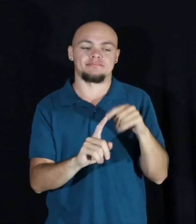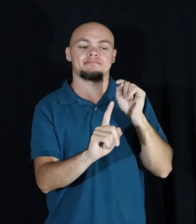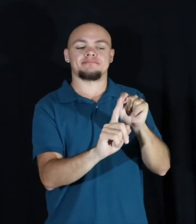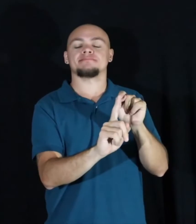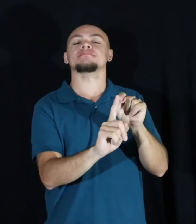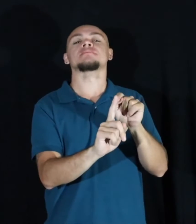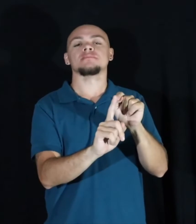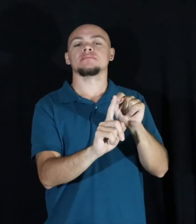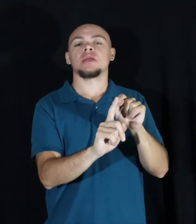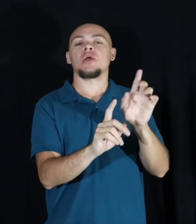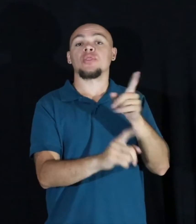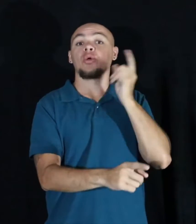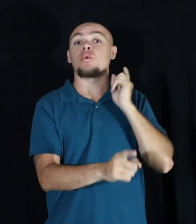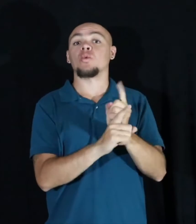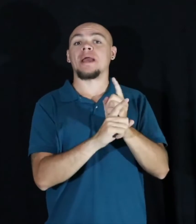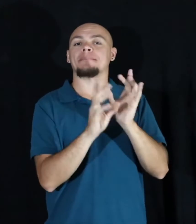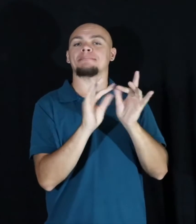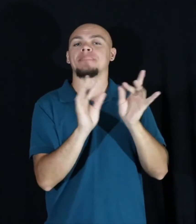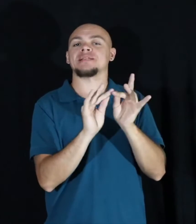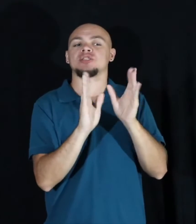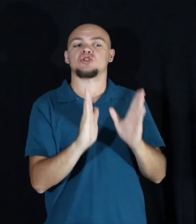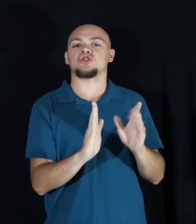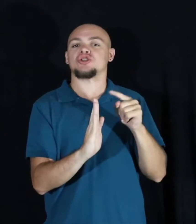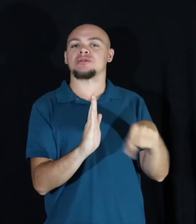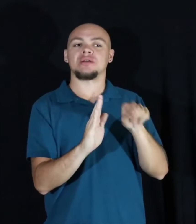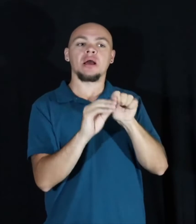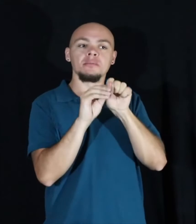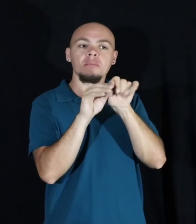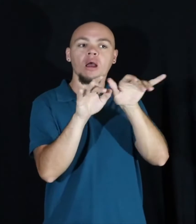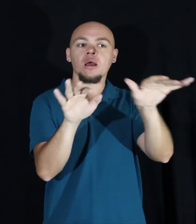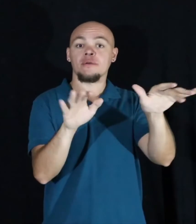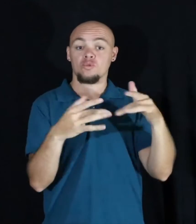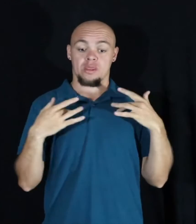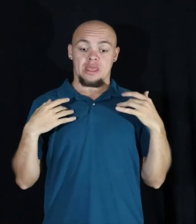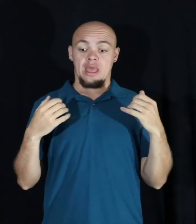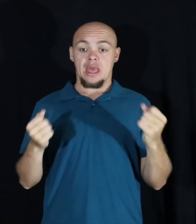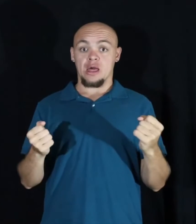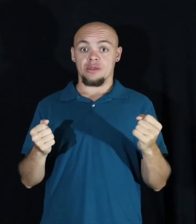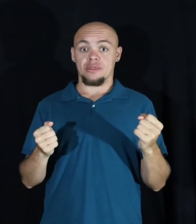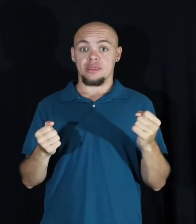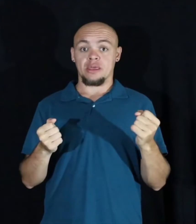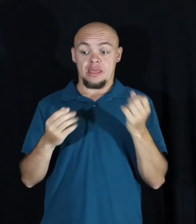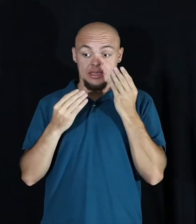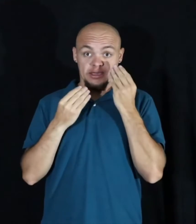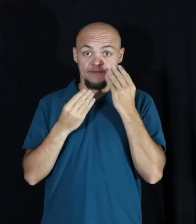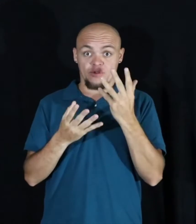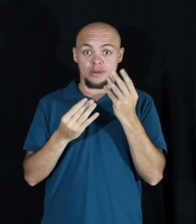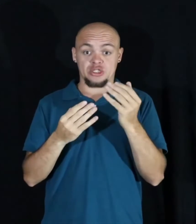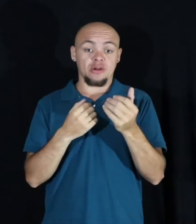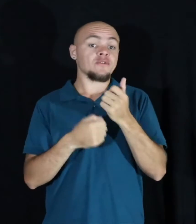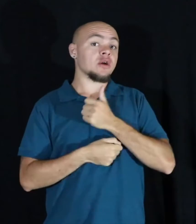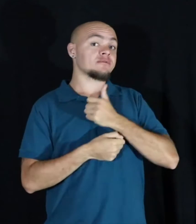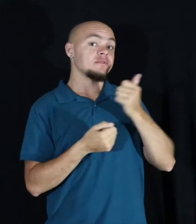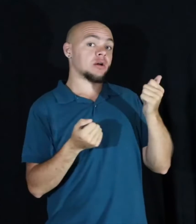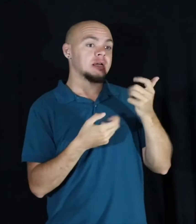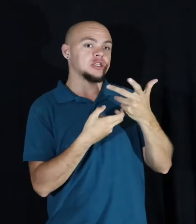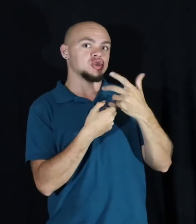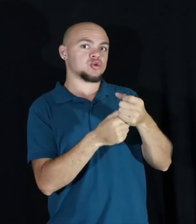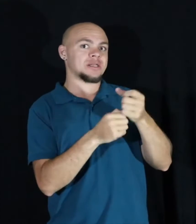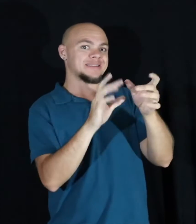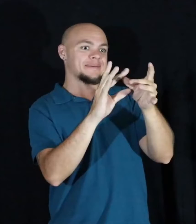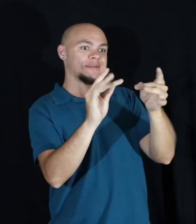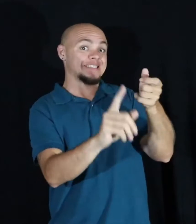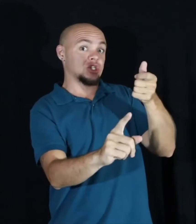the right messenger was when communicating health information to vulnerable populations that needed to trust the